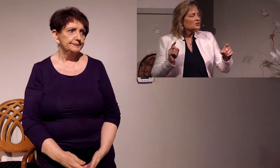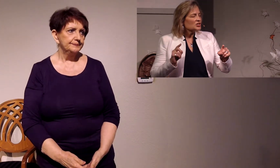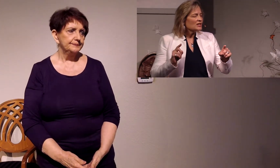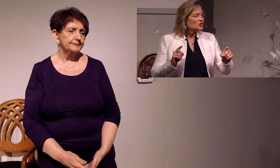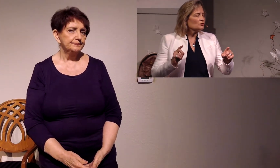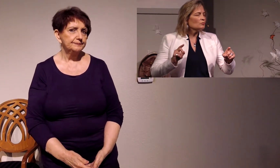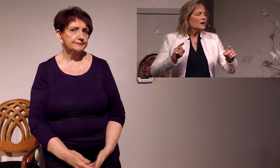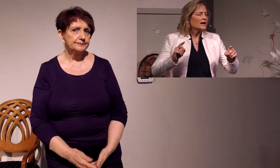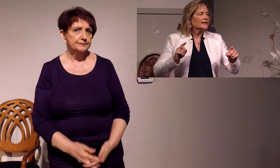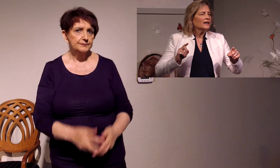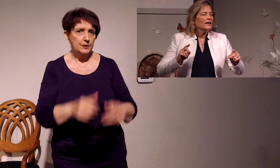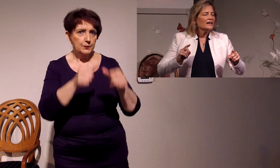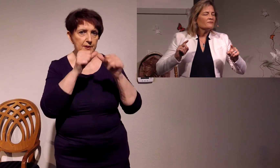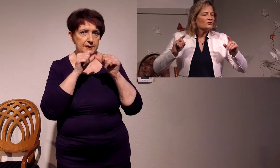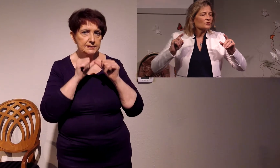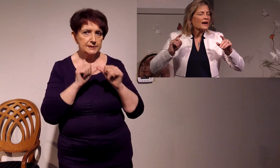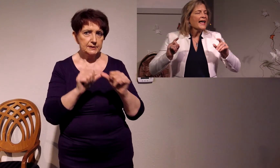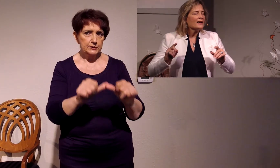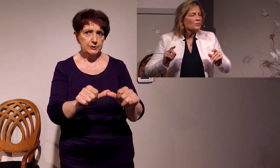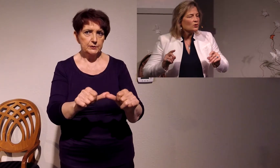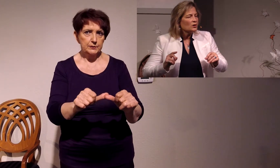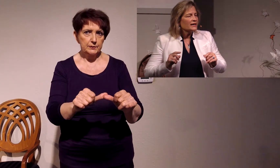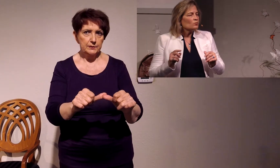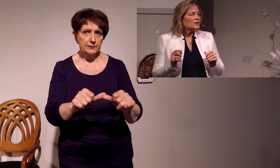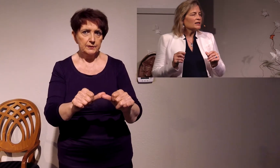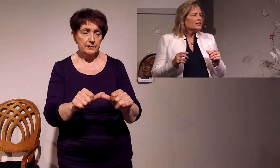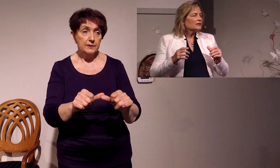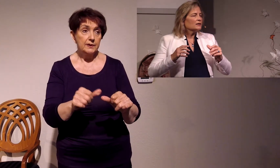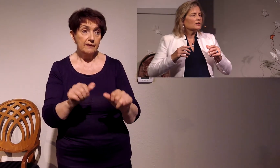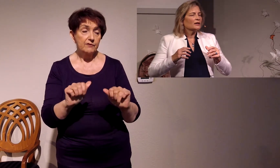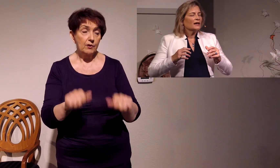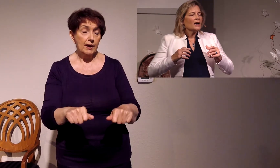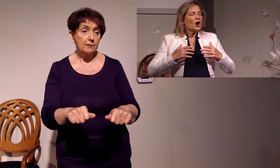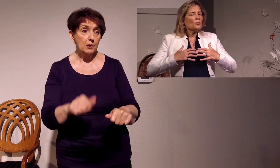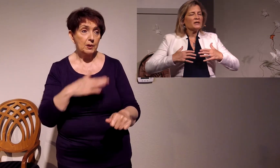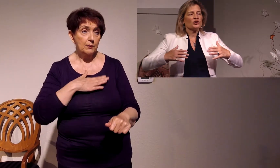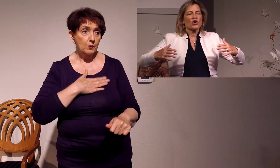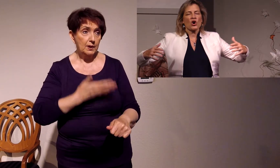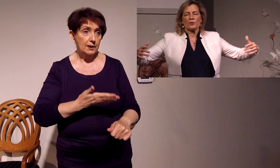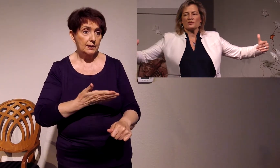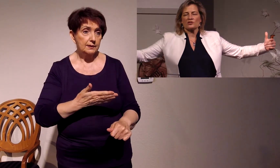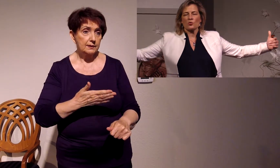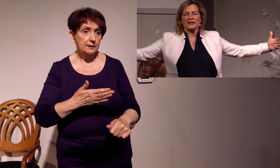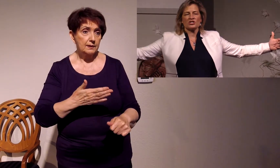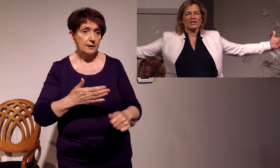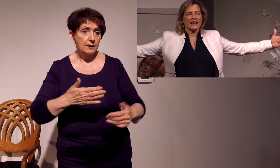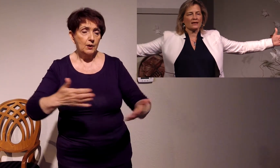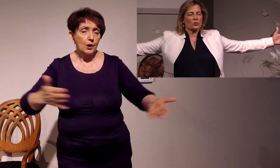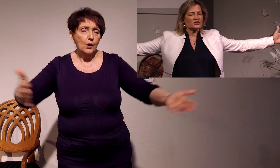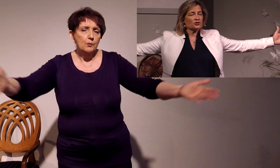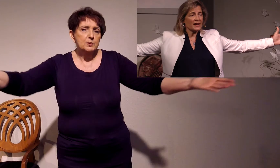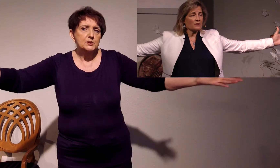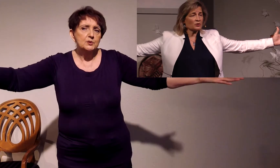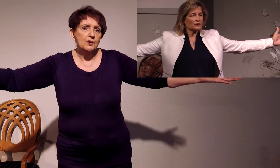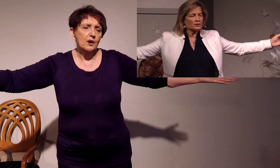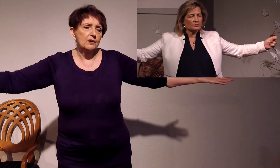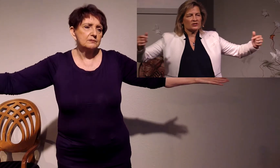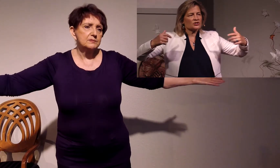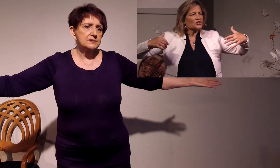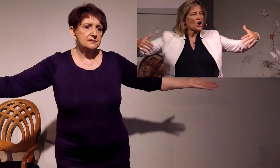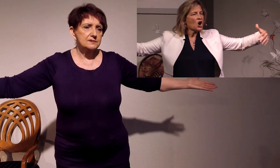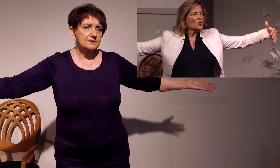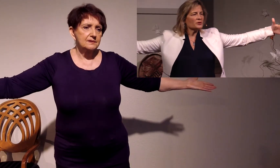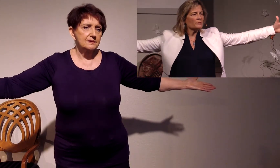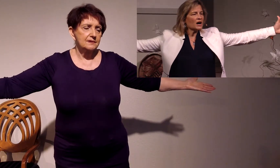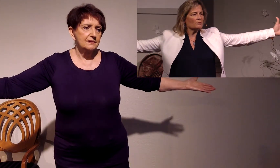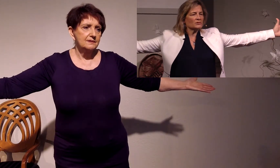We continue by, if you're able and willing, open your arms as wide as you can. Watch your neighbor, but